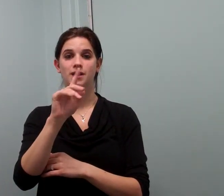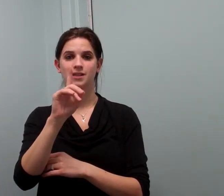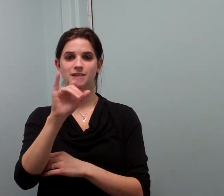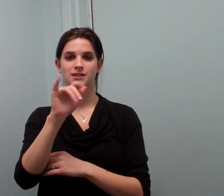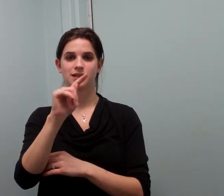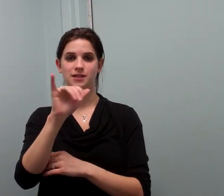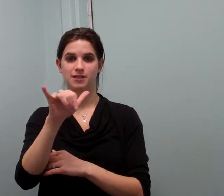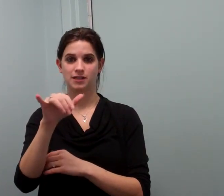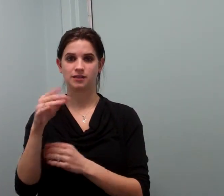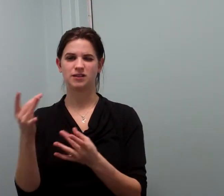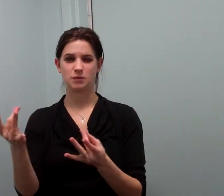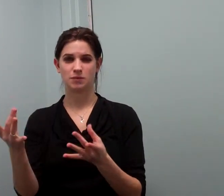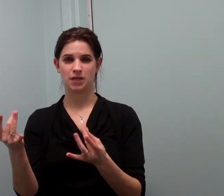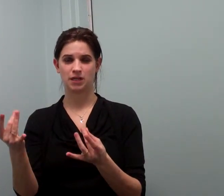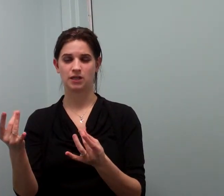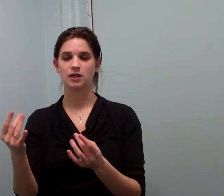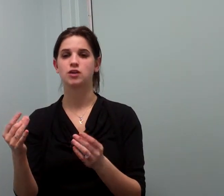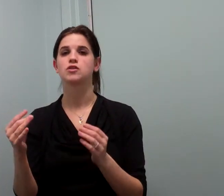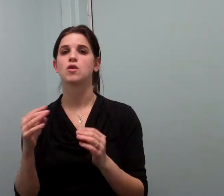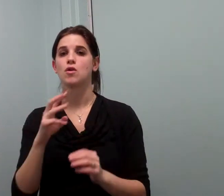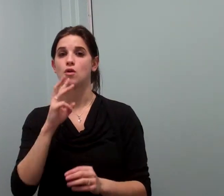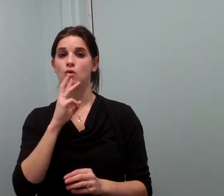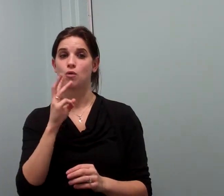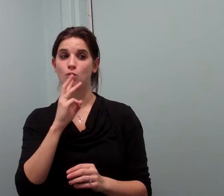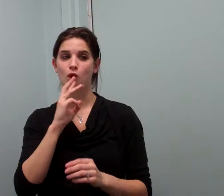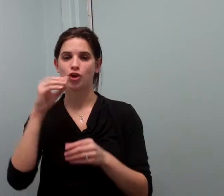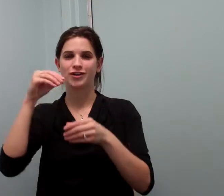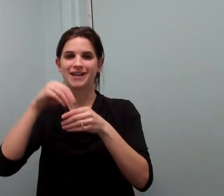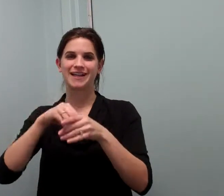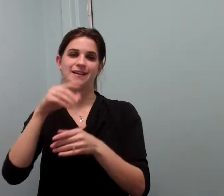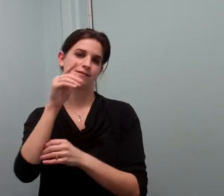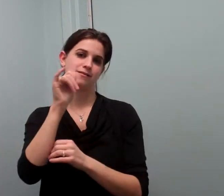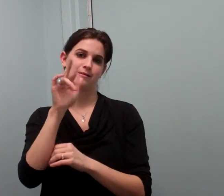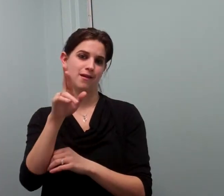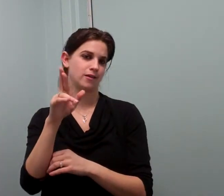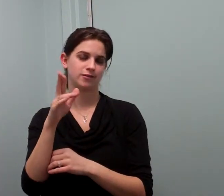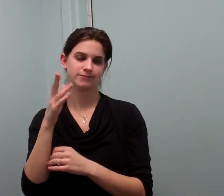in the atmosphere, or water vapor in the air. That's humidity.